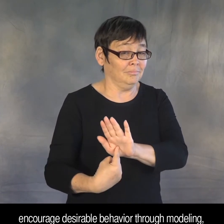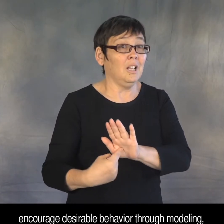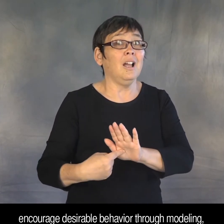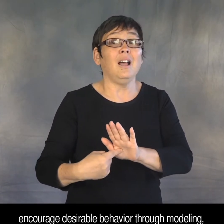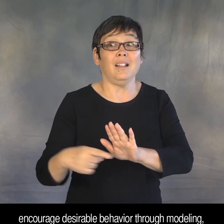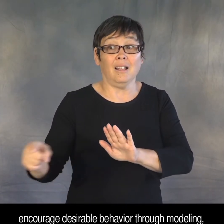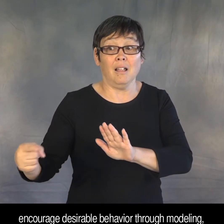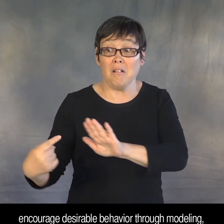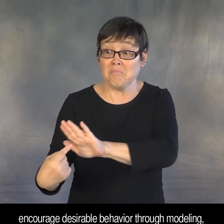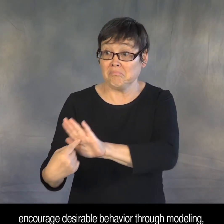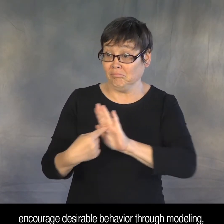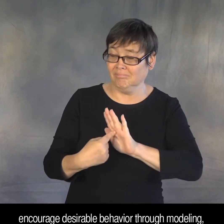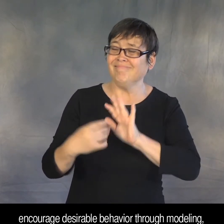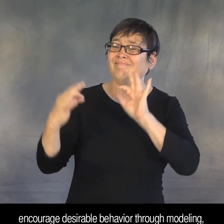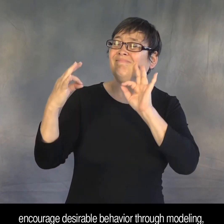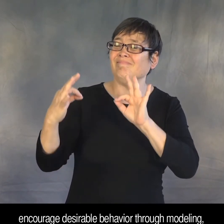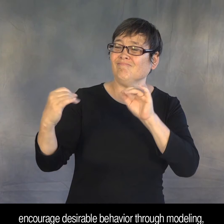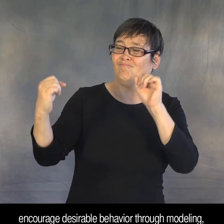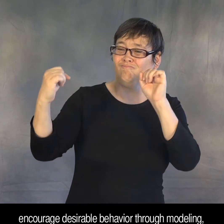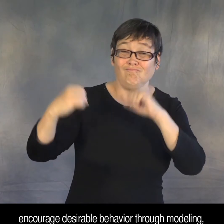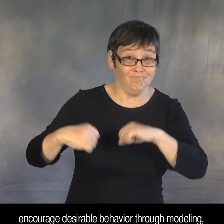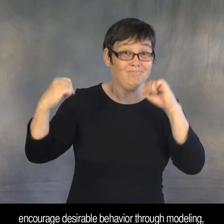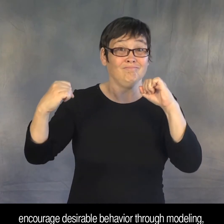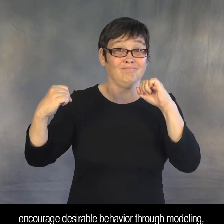Encourage desirable behavior through modeling,